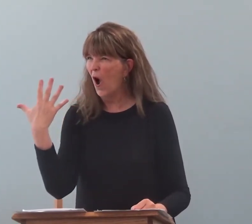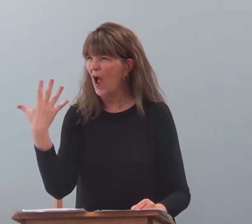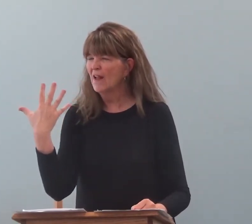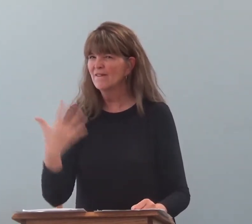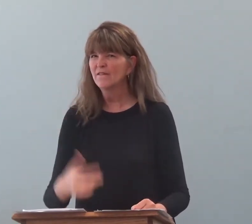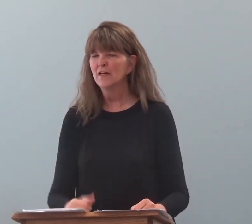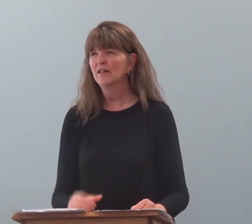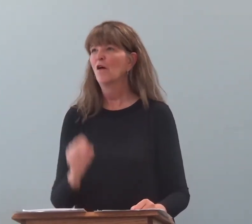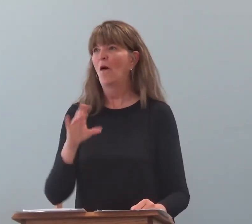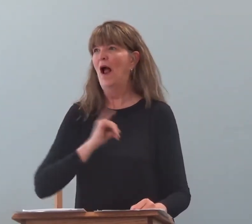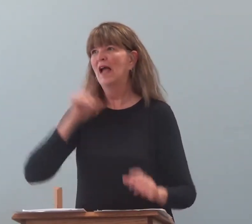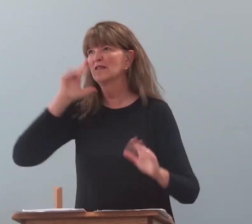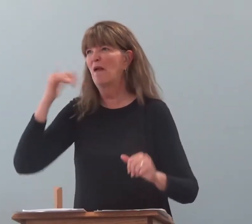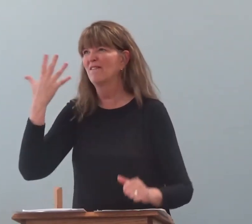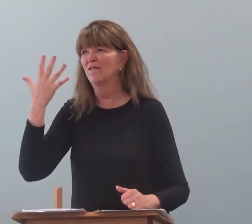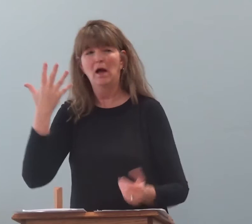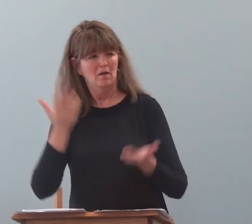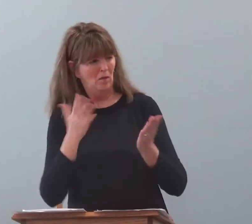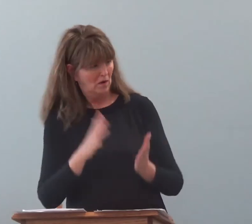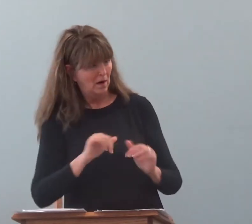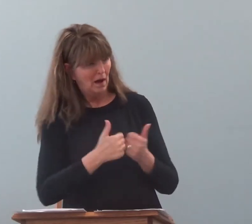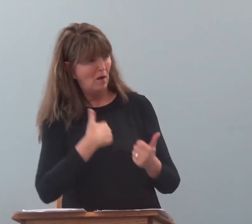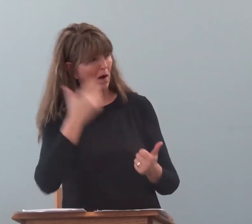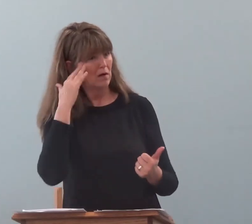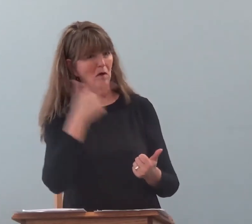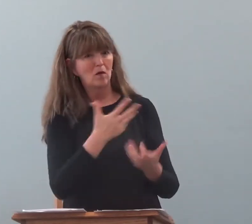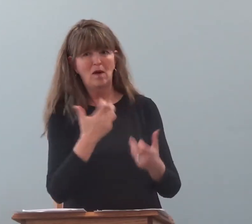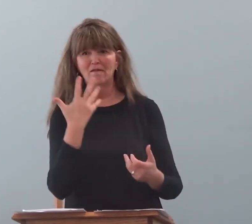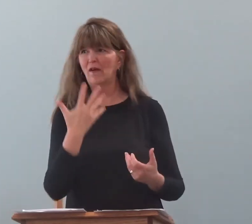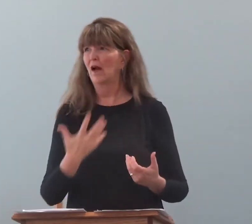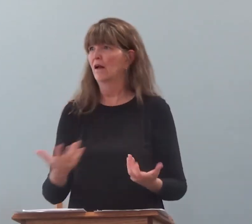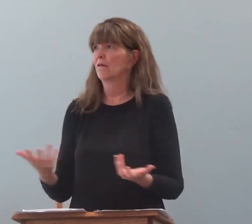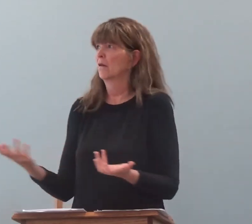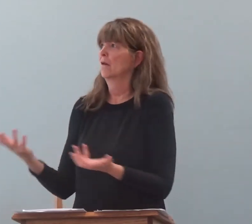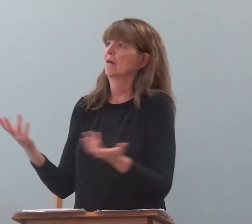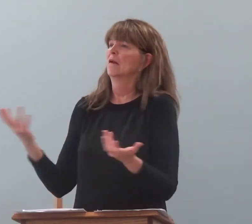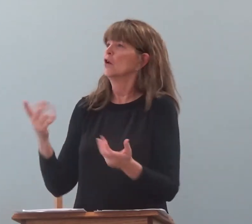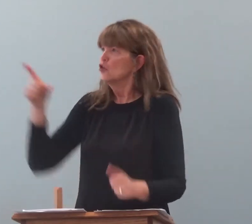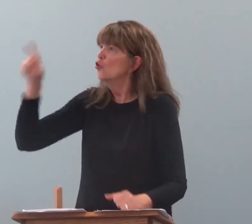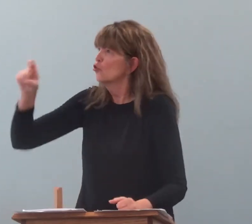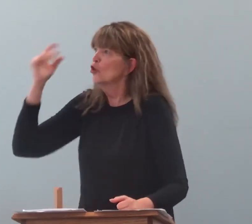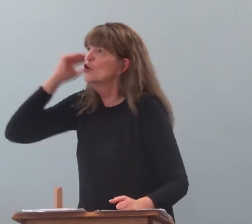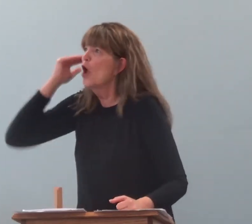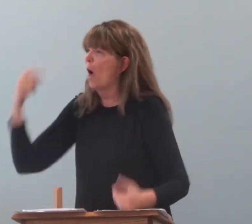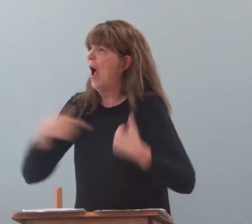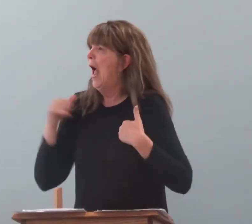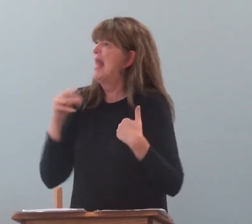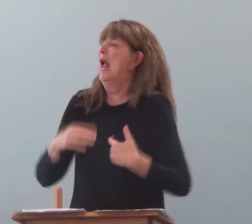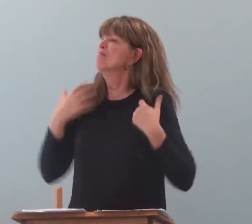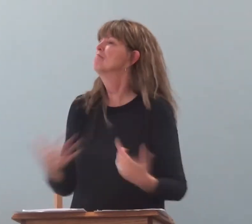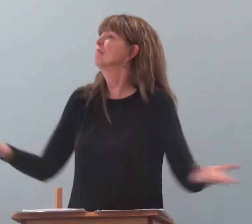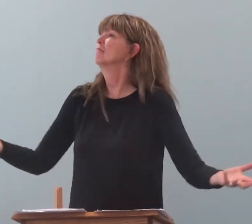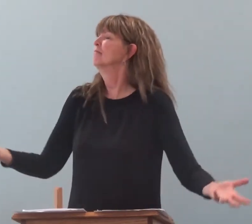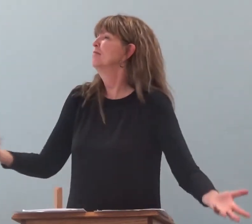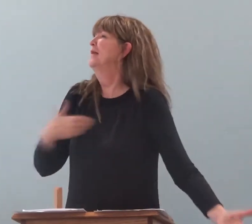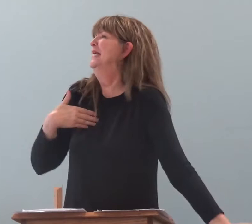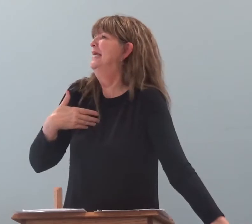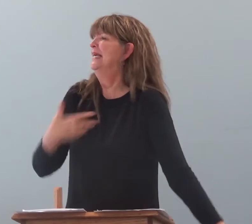and say, well, you only gave me 3 ice cubes, I wanted 4. And he said, you should know that I always want